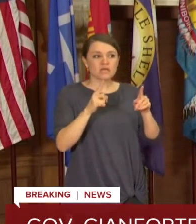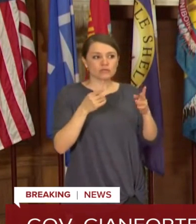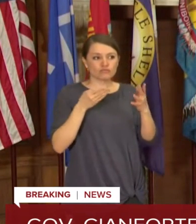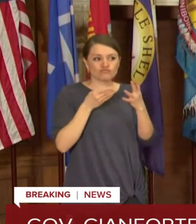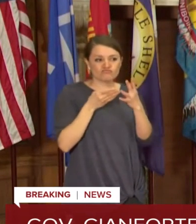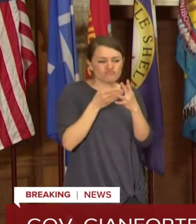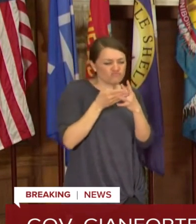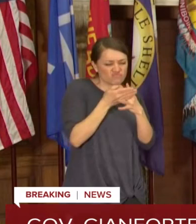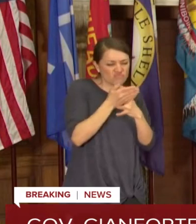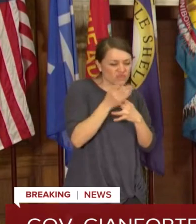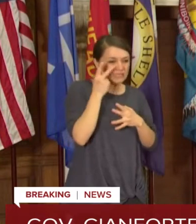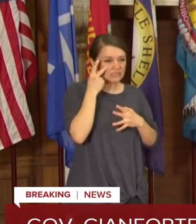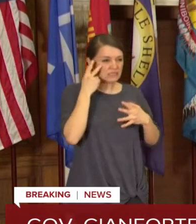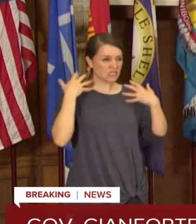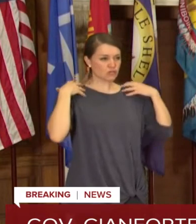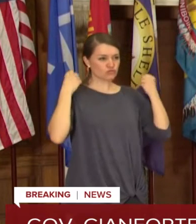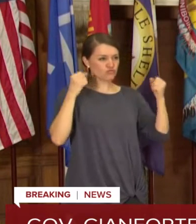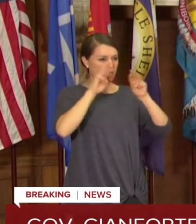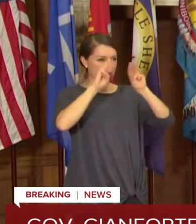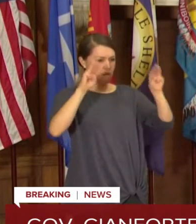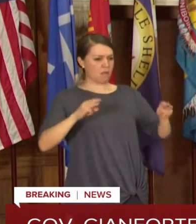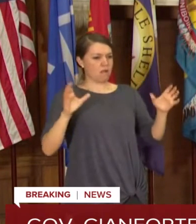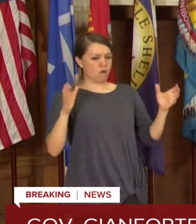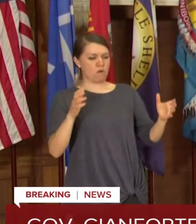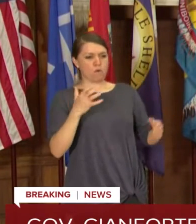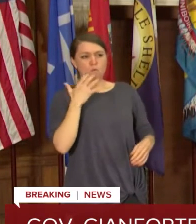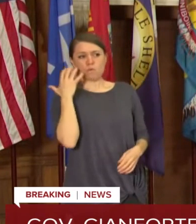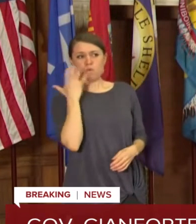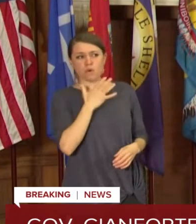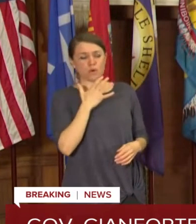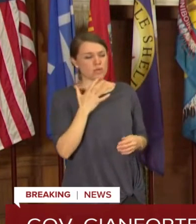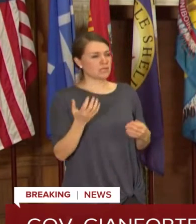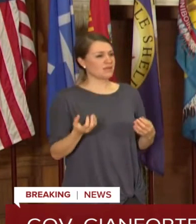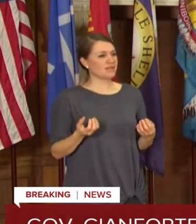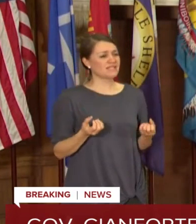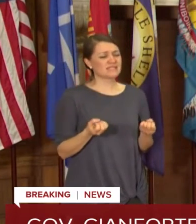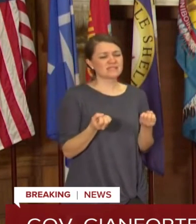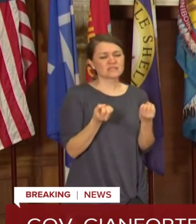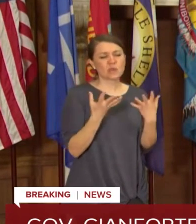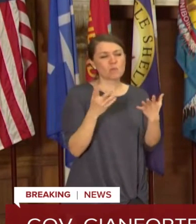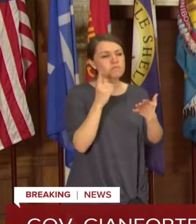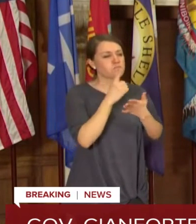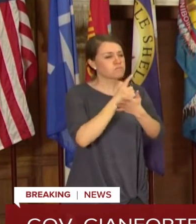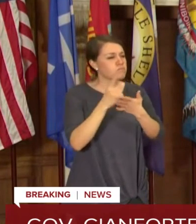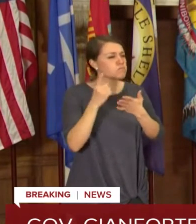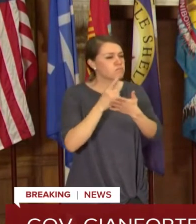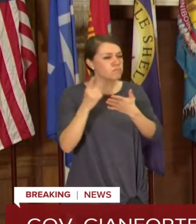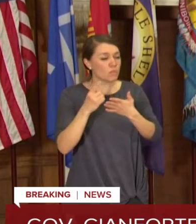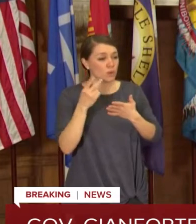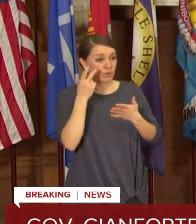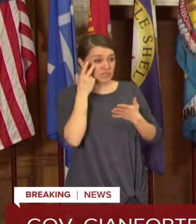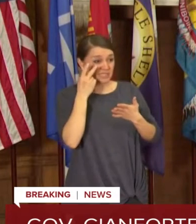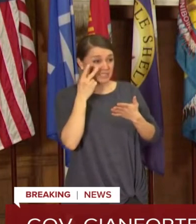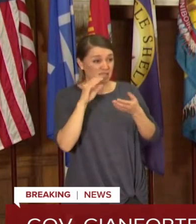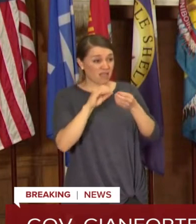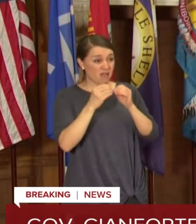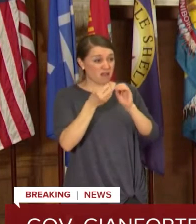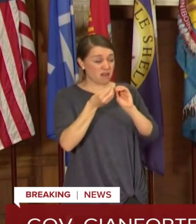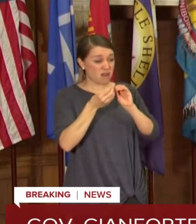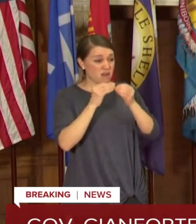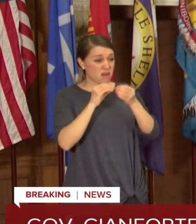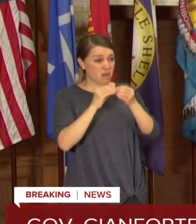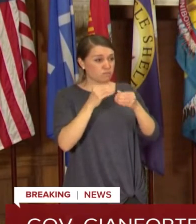of Montanans. As has been the case for several weeks, we're making encouraging progress in